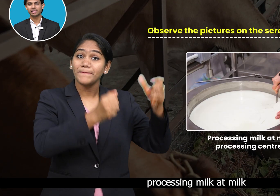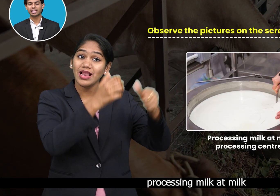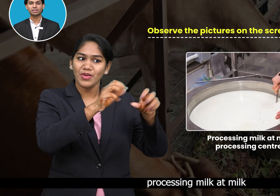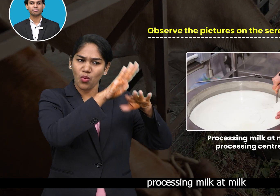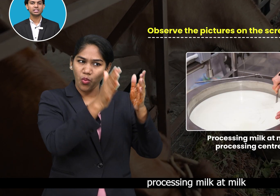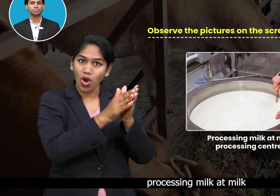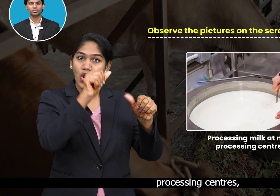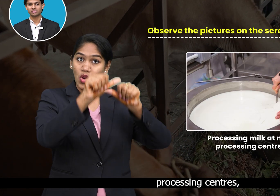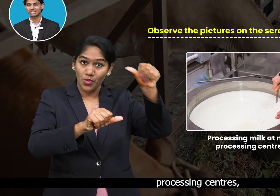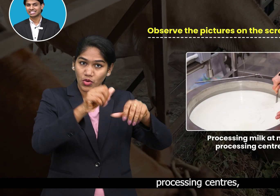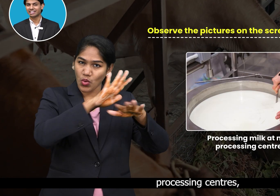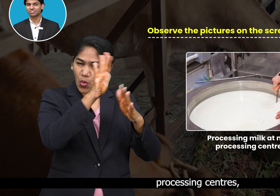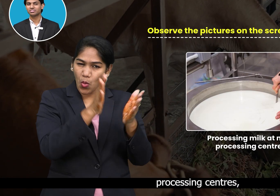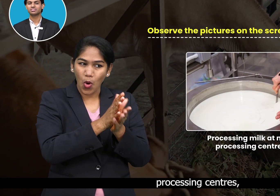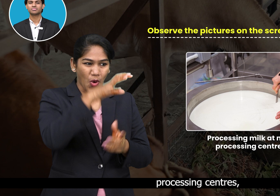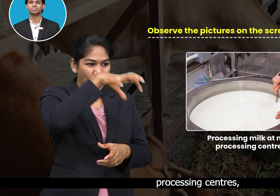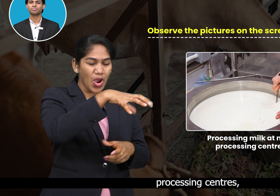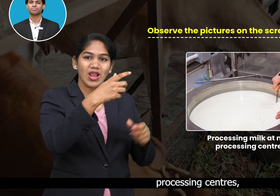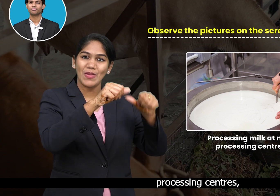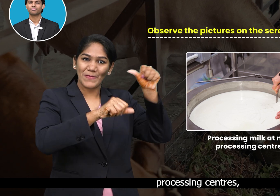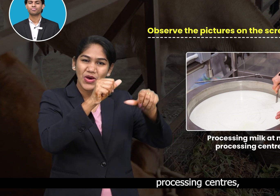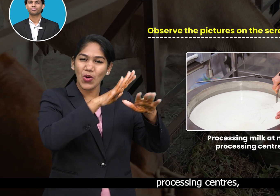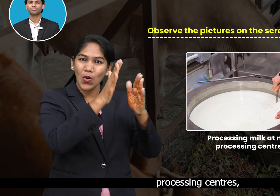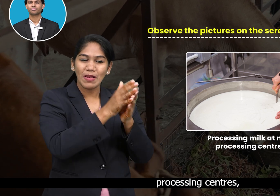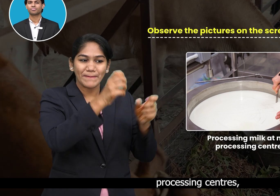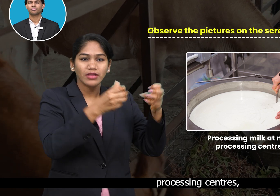processing milk at milk processing centers,